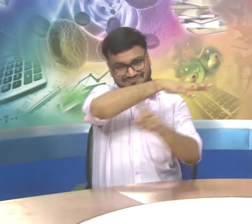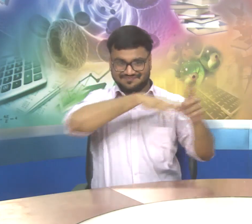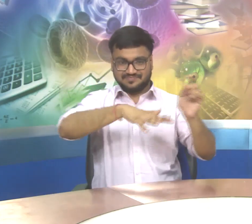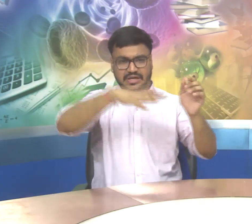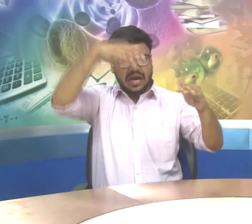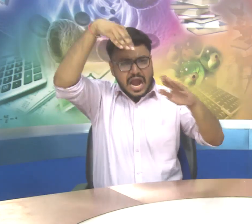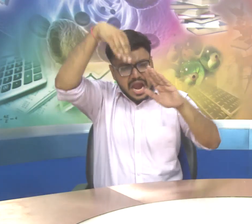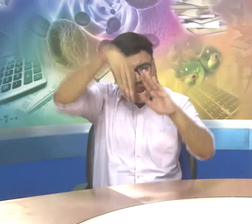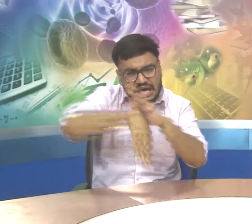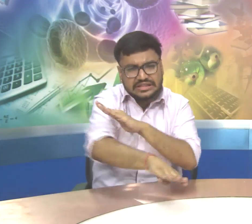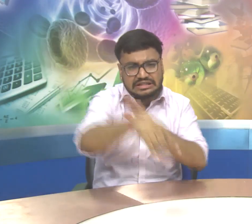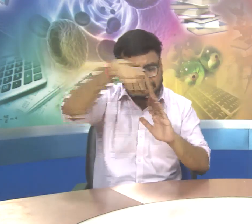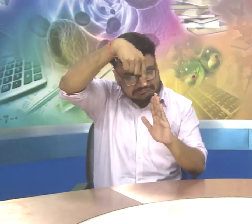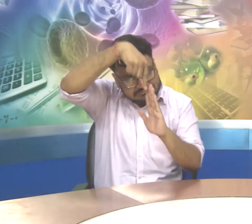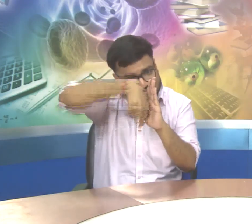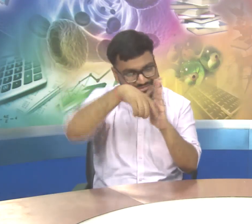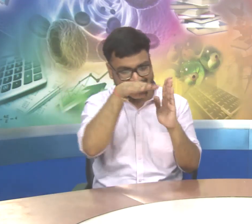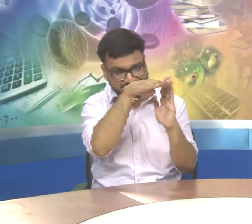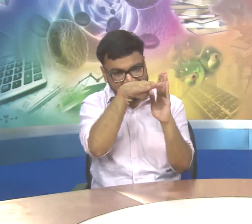Fuels like coal and petroleum